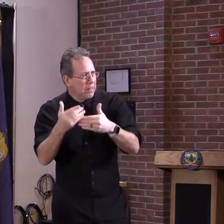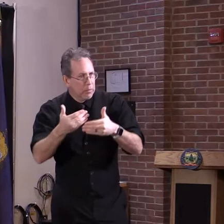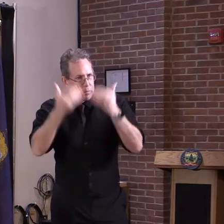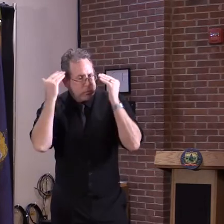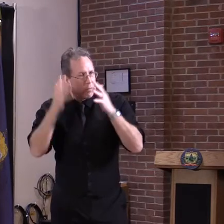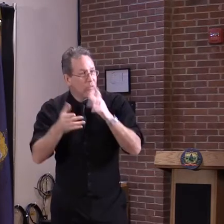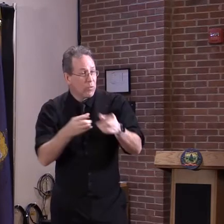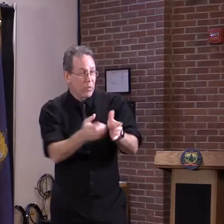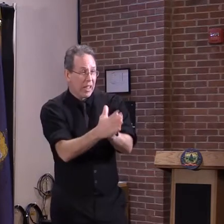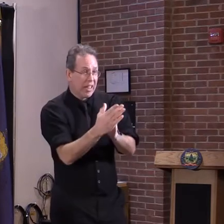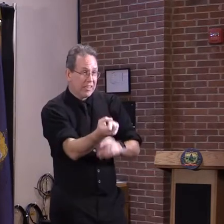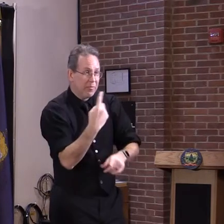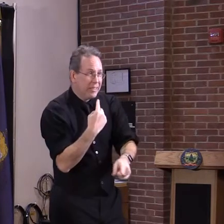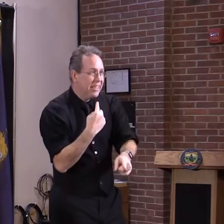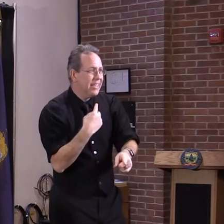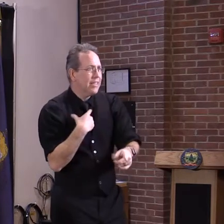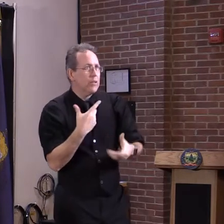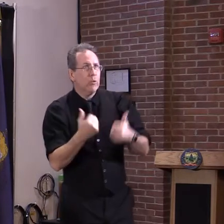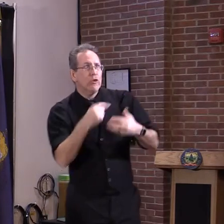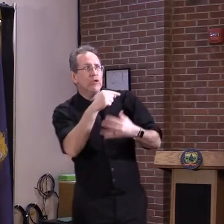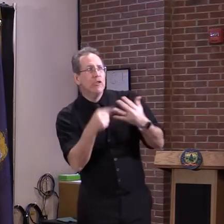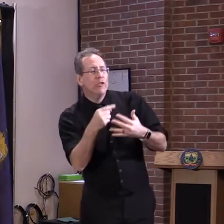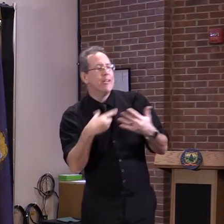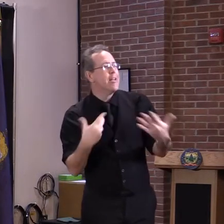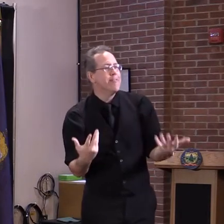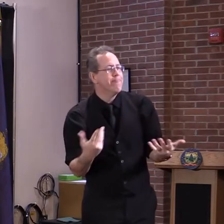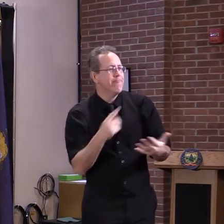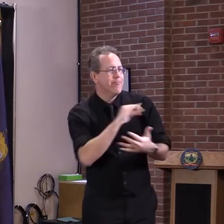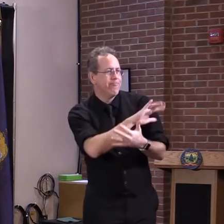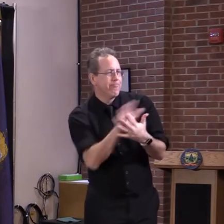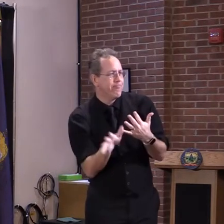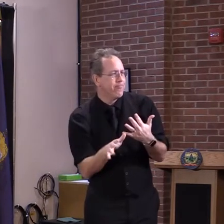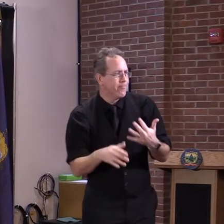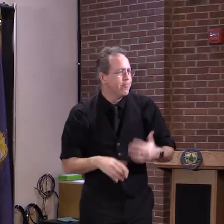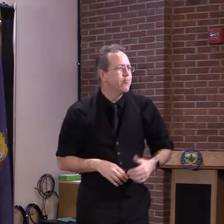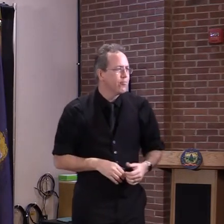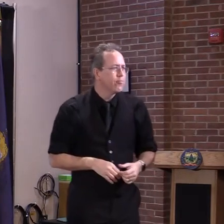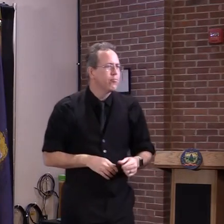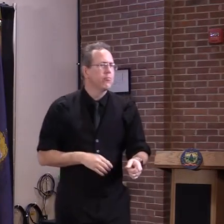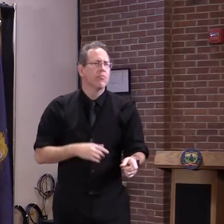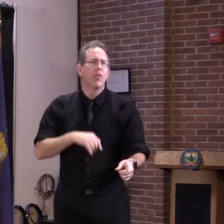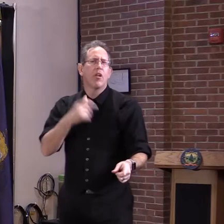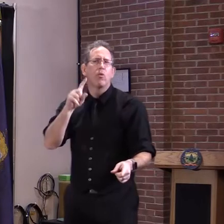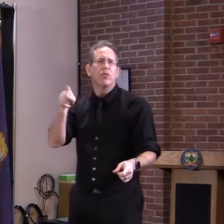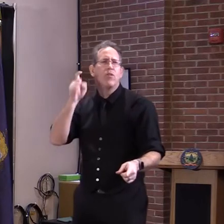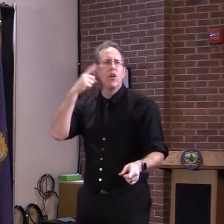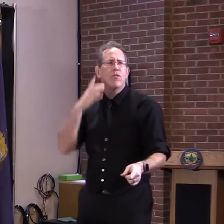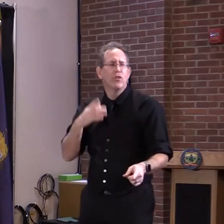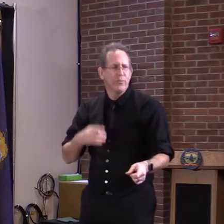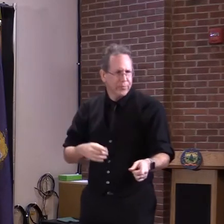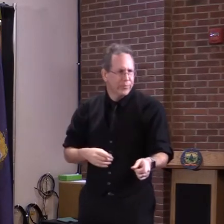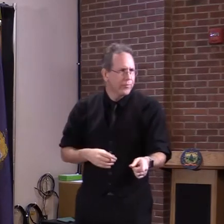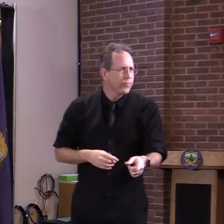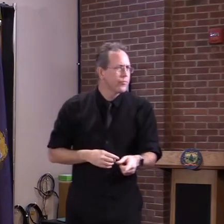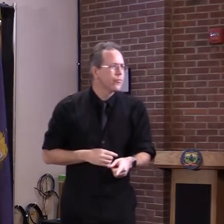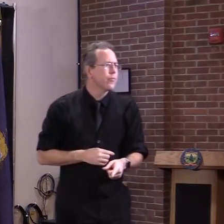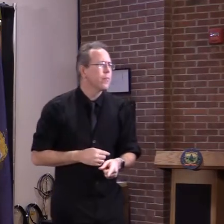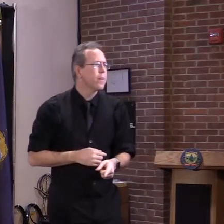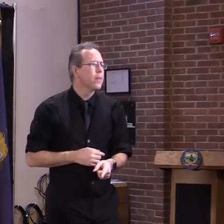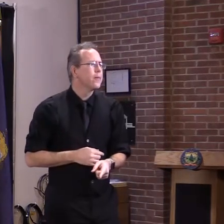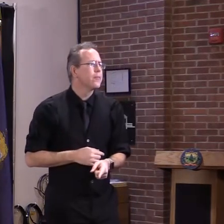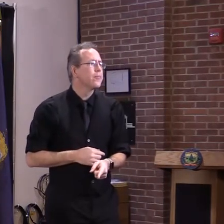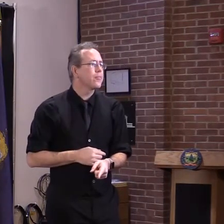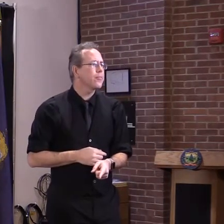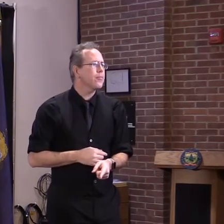Sure, thank you. And then I just had another question for Governor Scott. Over the weekend, former President Trump held a rally where he suggested that he might be eyeing a